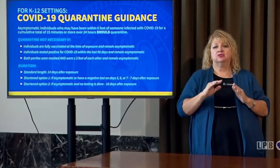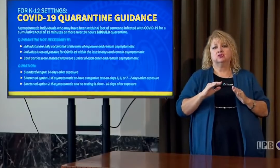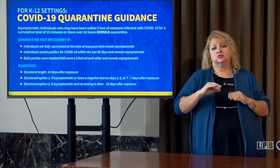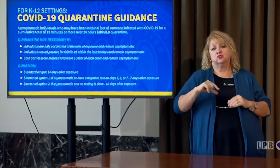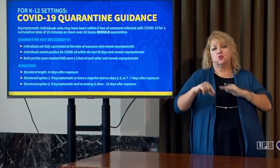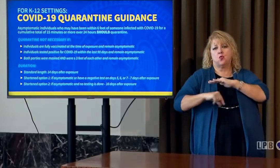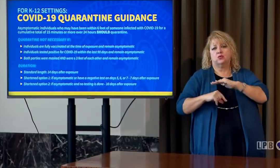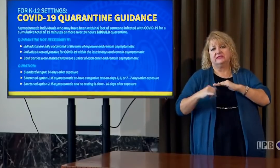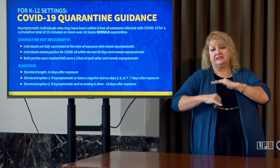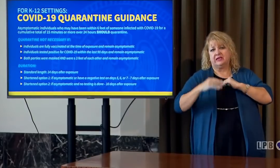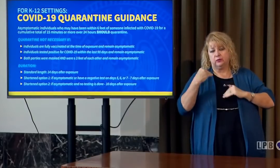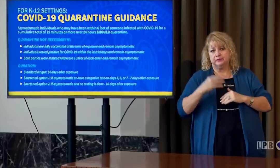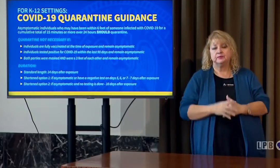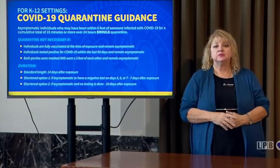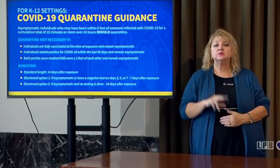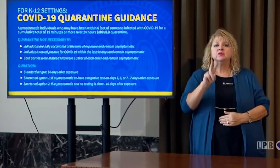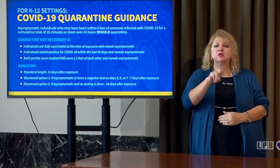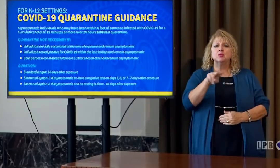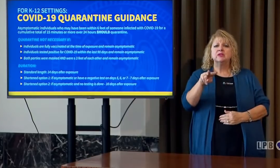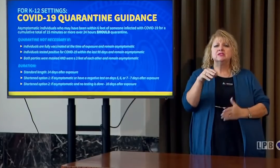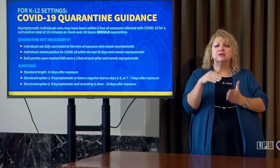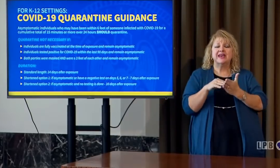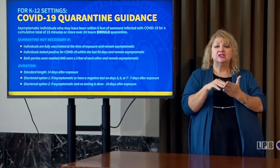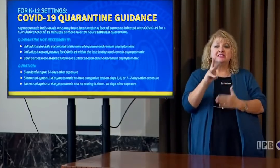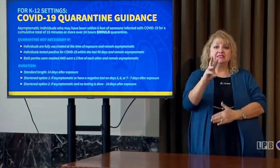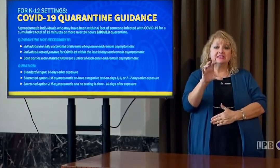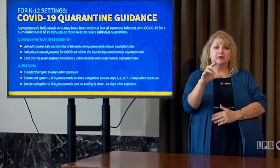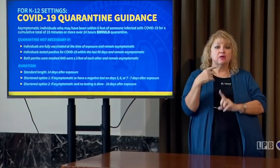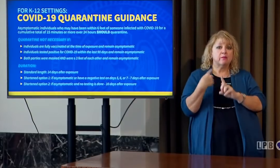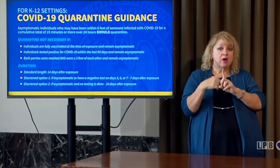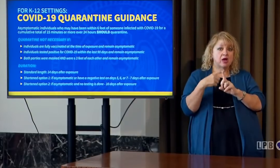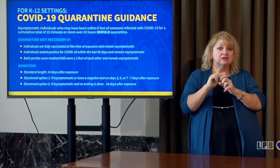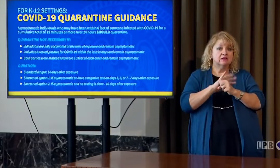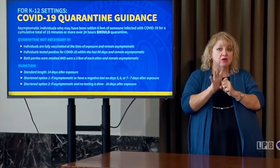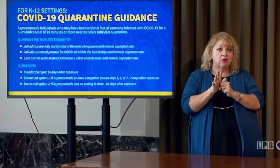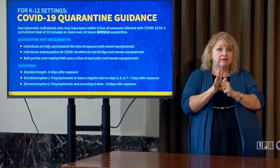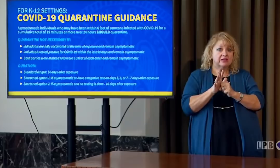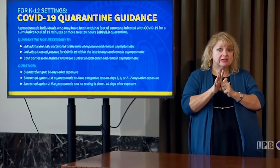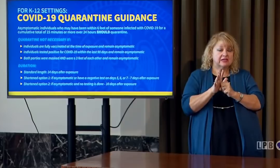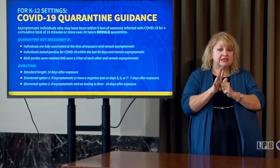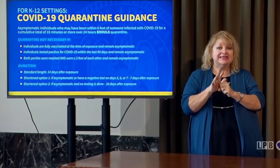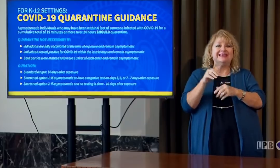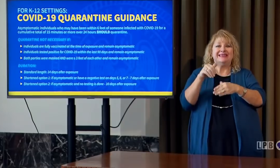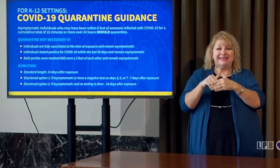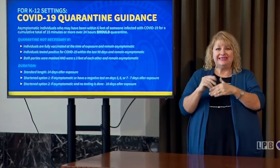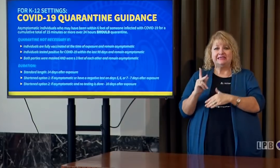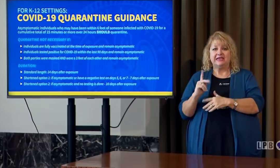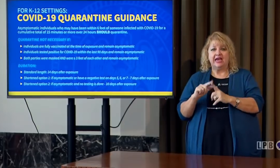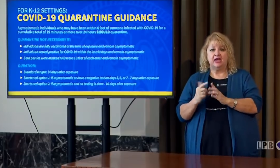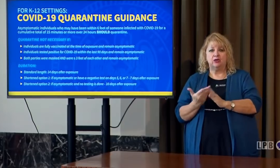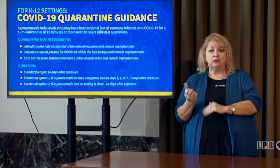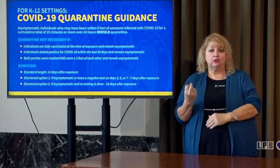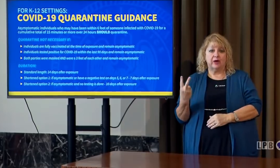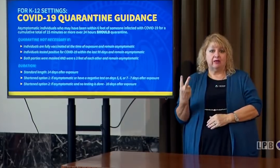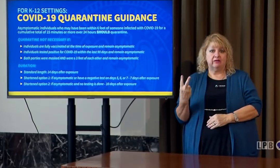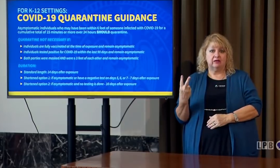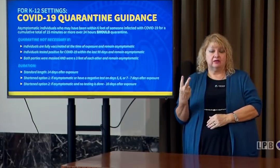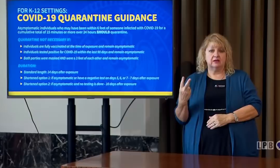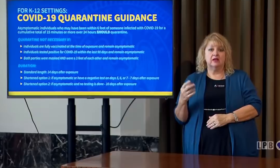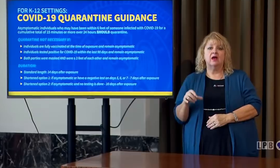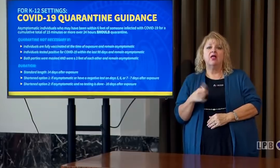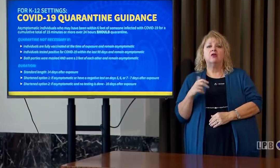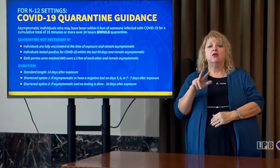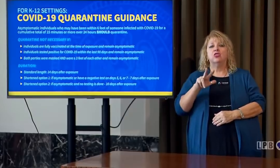about 22,600 positive cases of COVID amongst K through 12 students, and an additional